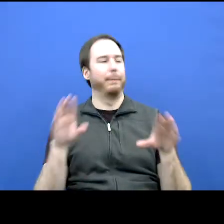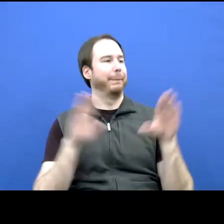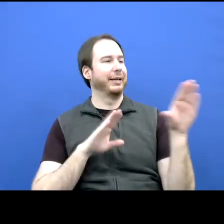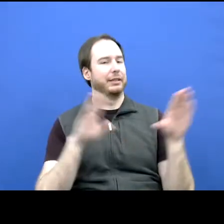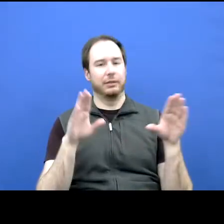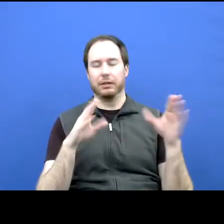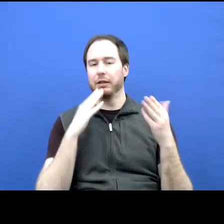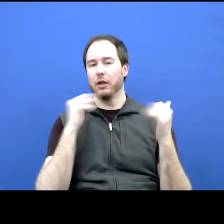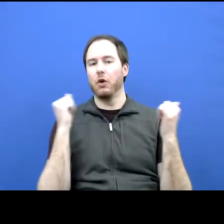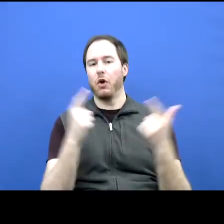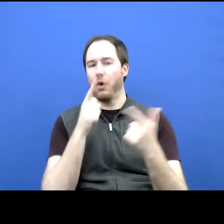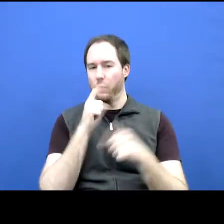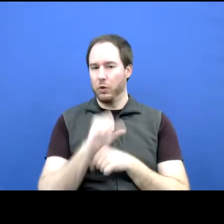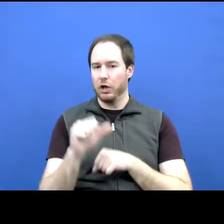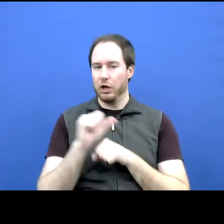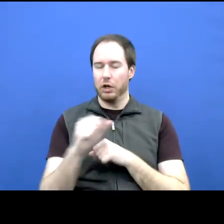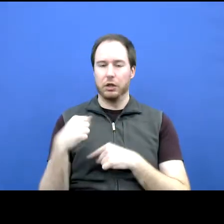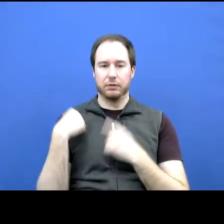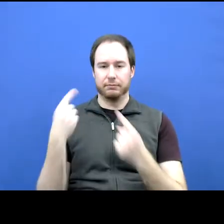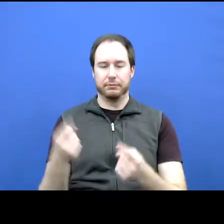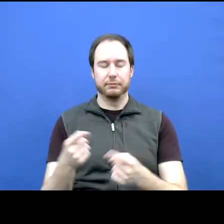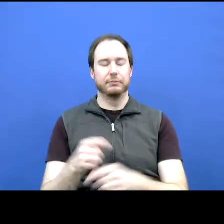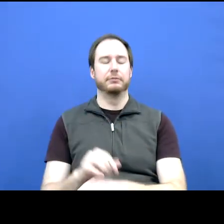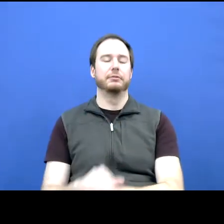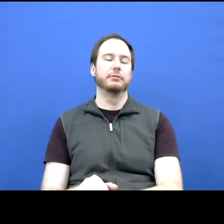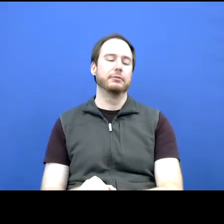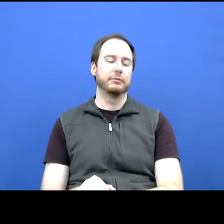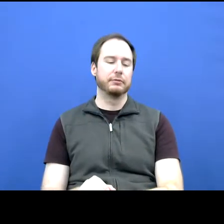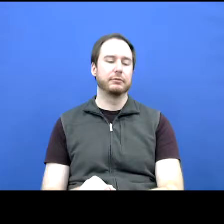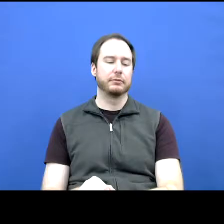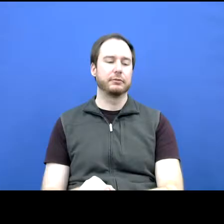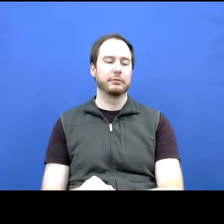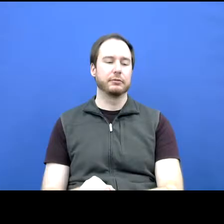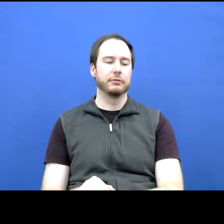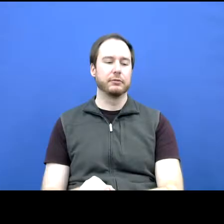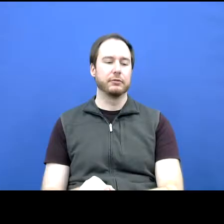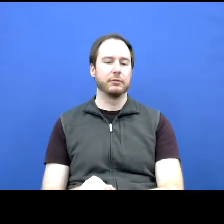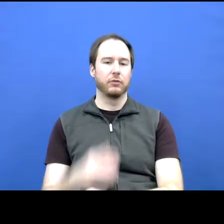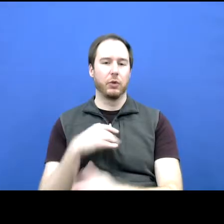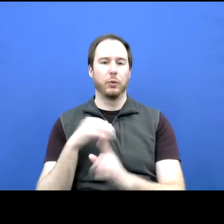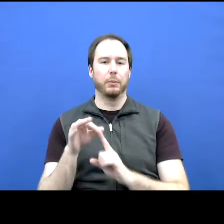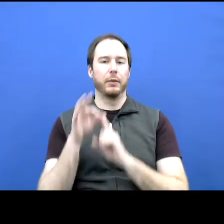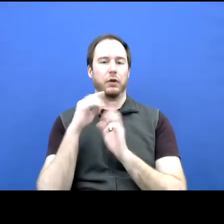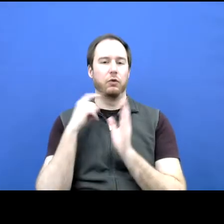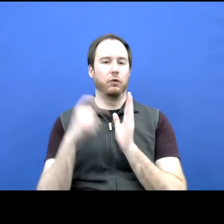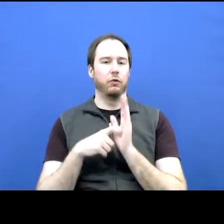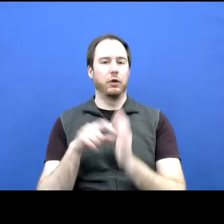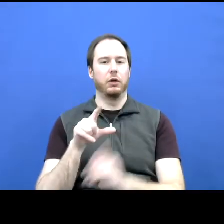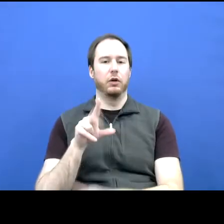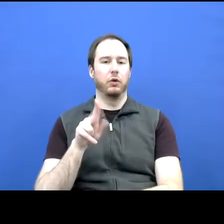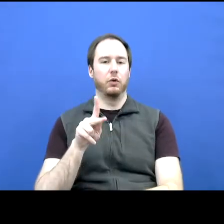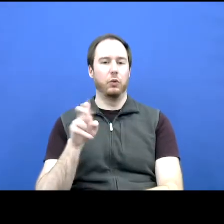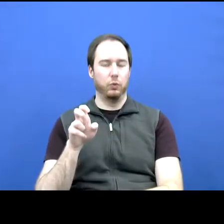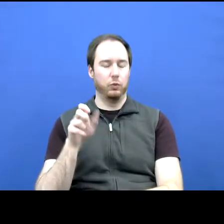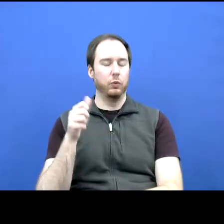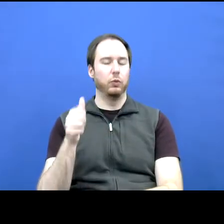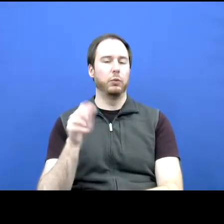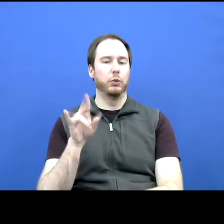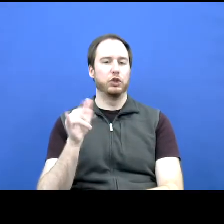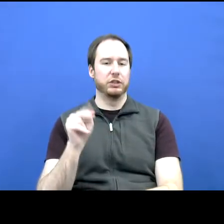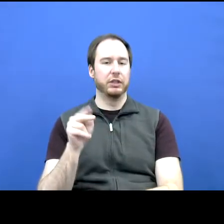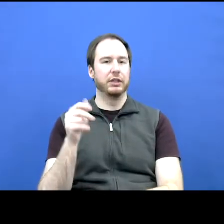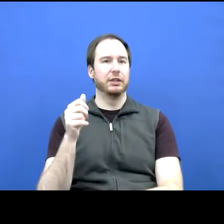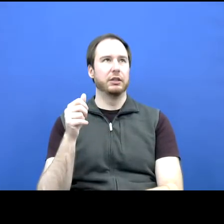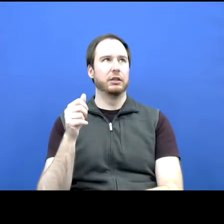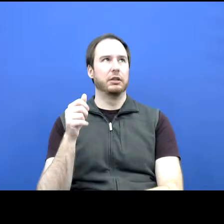to everybody who supported this. And especially I'm going to give a special shout out to Luke Bushin, who